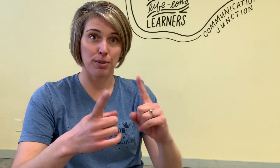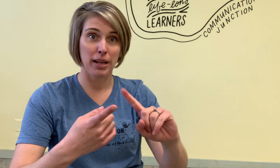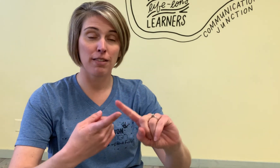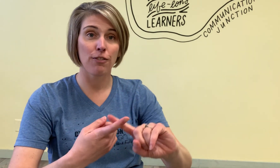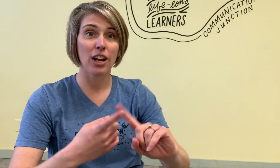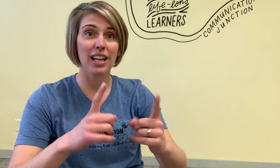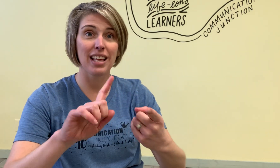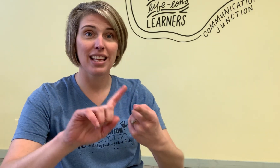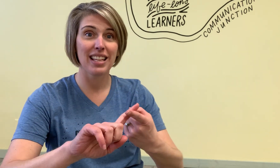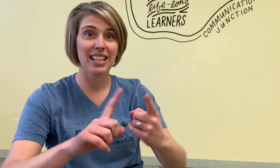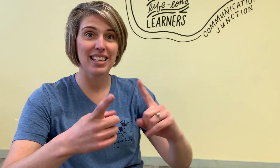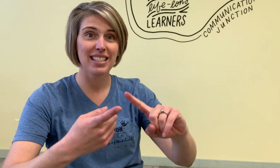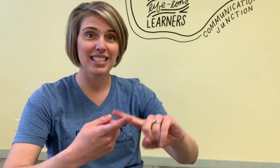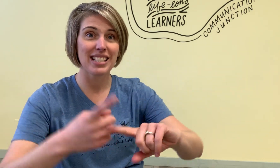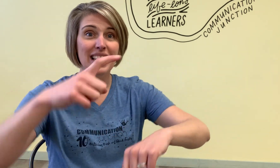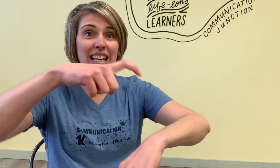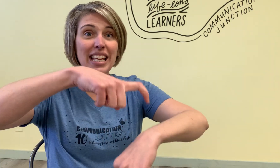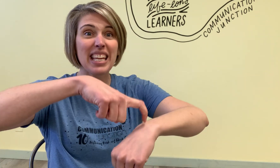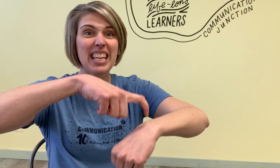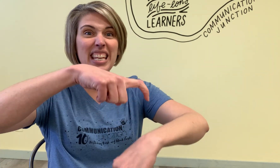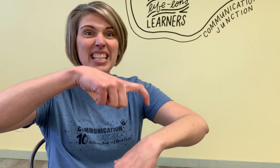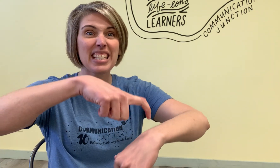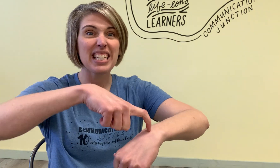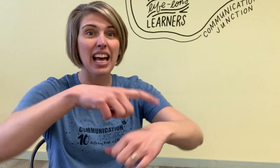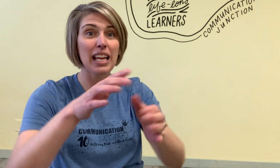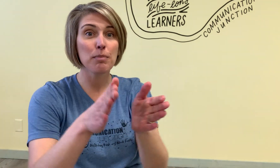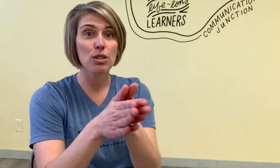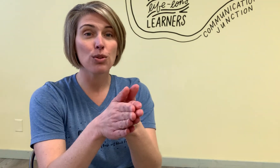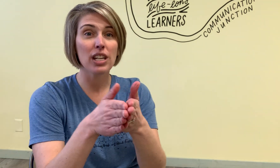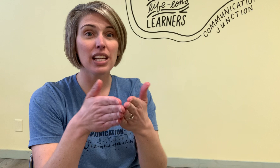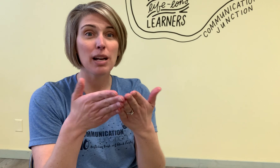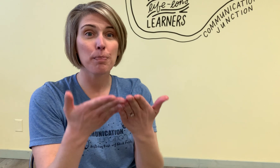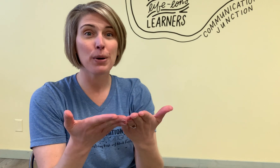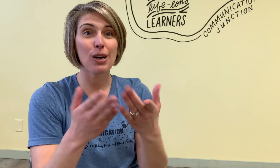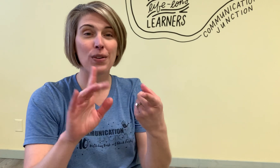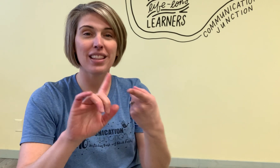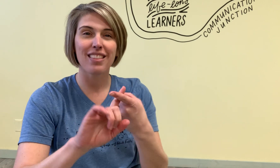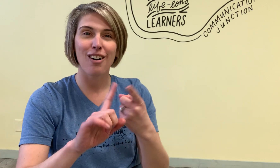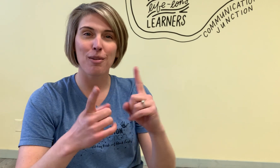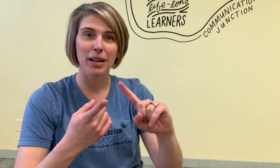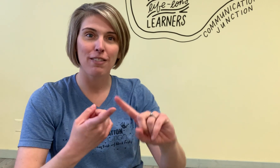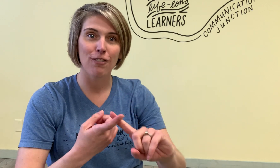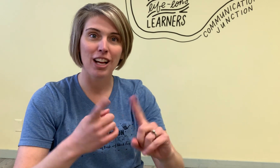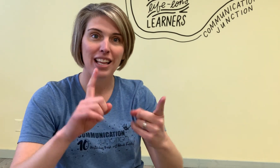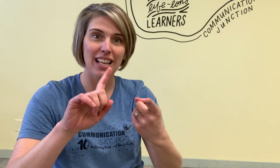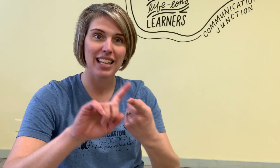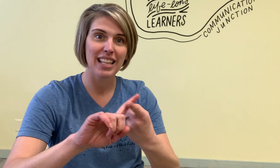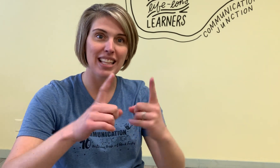my friends. It is time to read a book with all my friends.